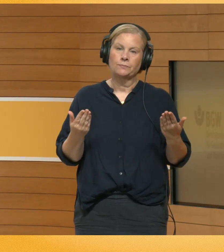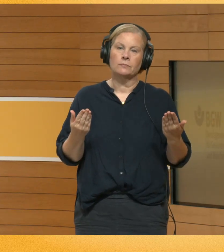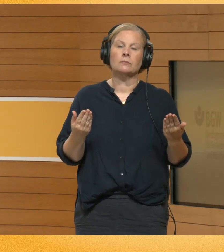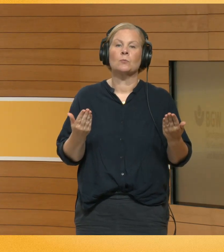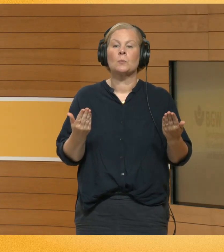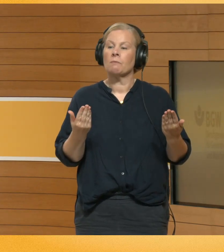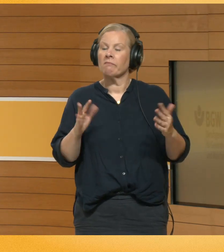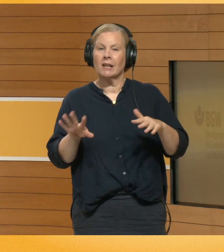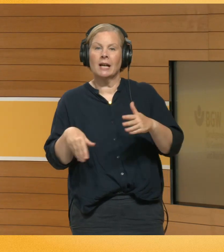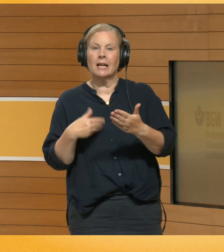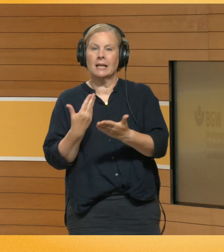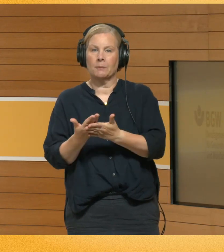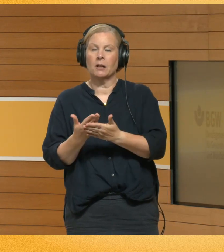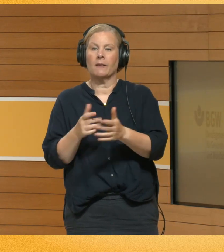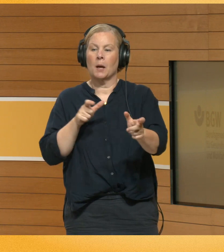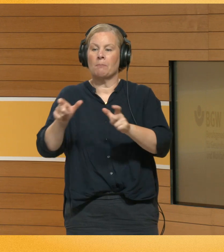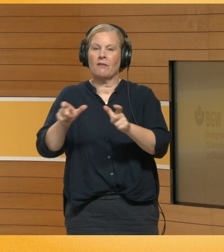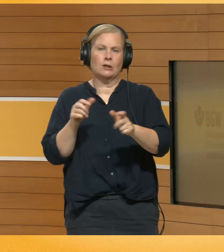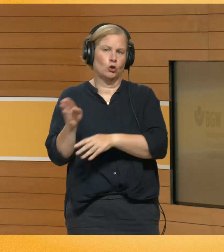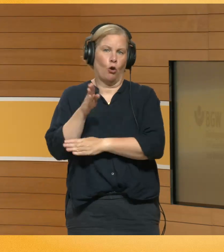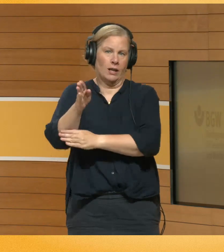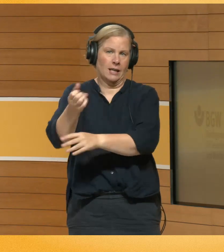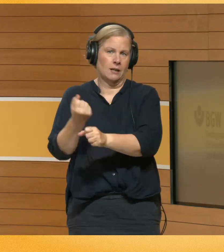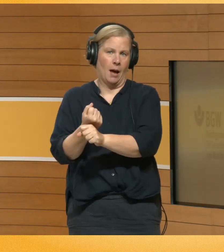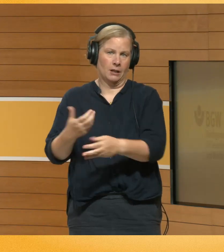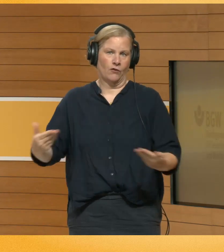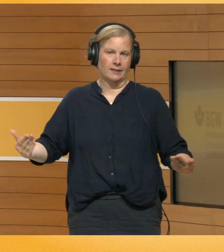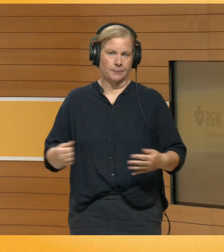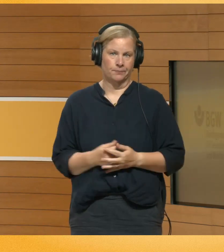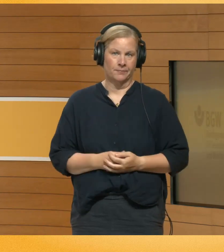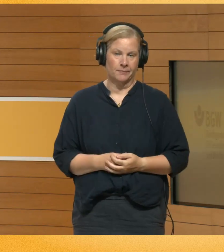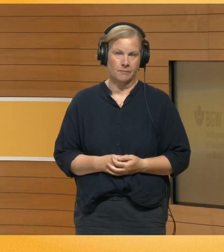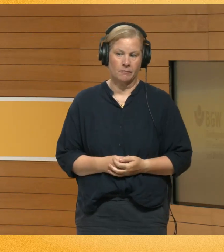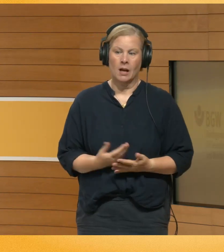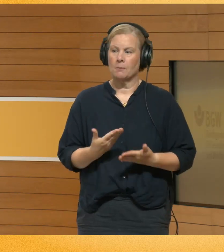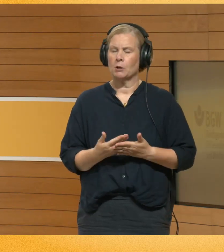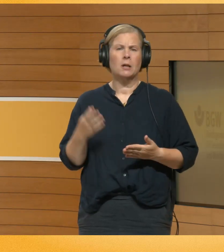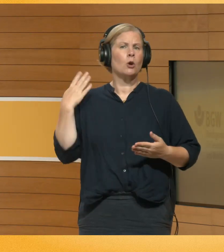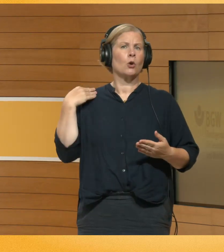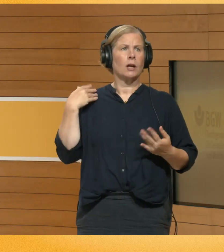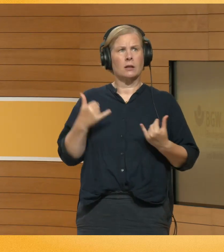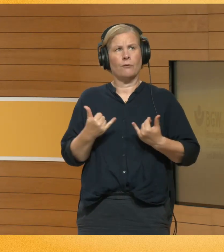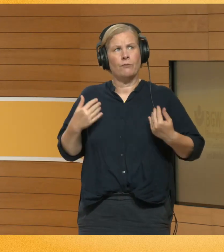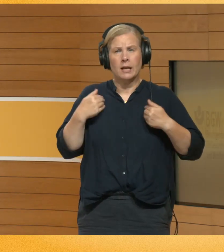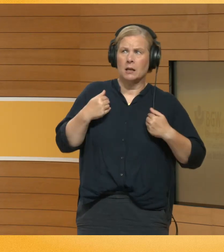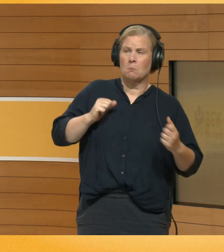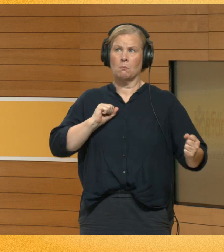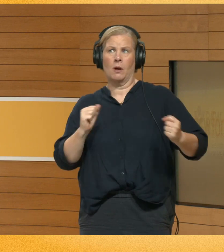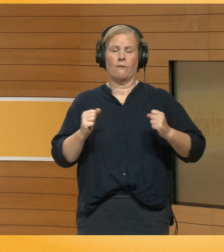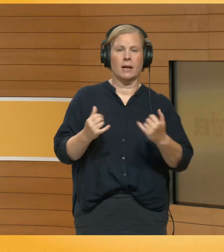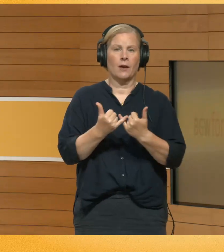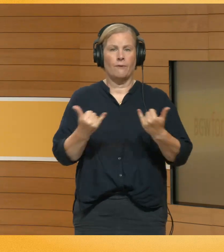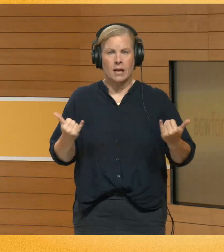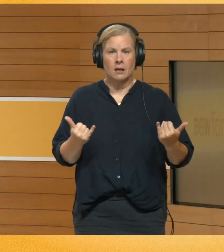on existing principles. On the one hand, we have prevention-oriented working. For instance, how do I position my back? How